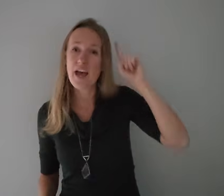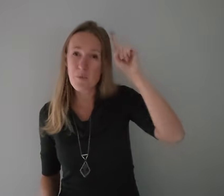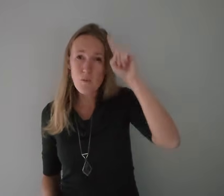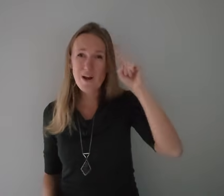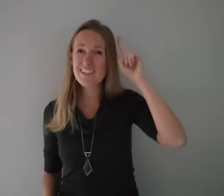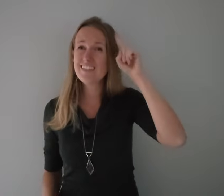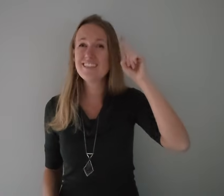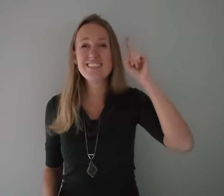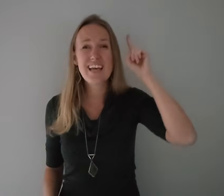And wonders